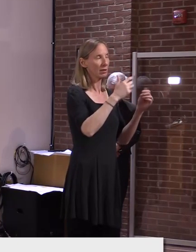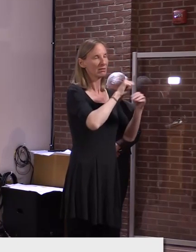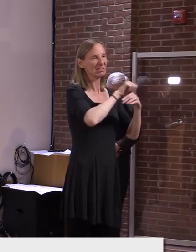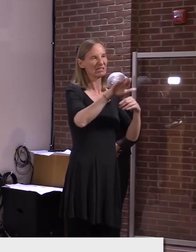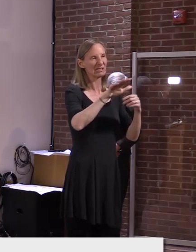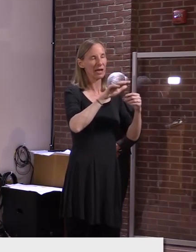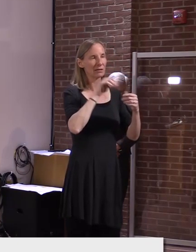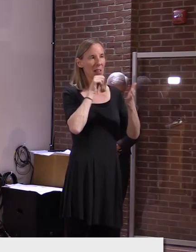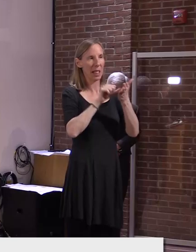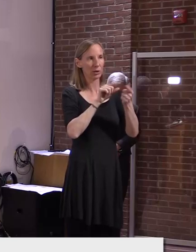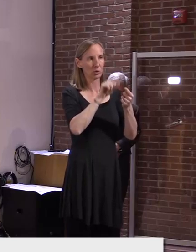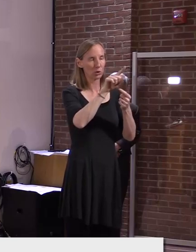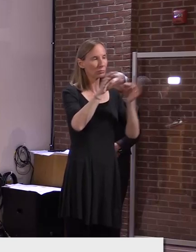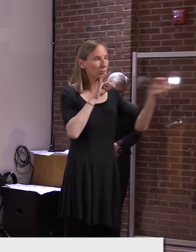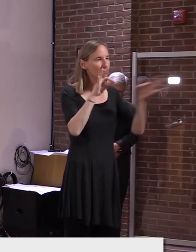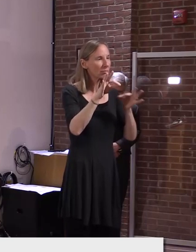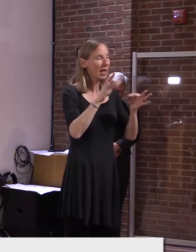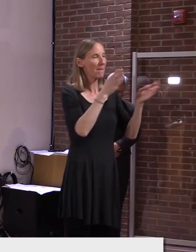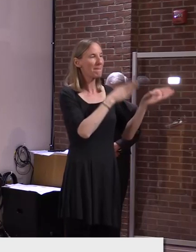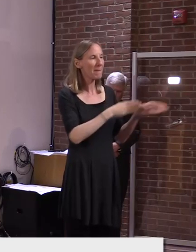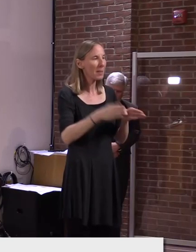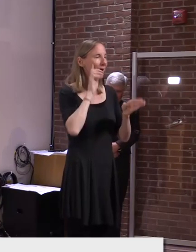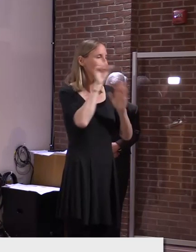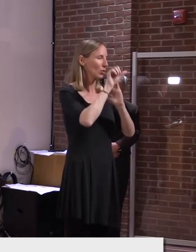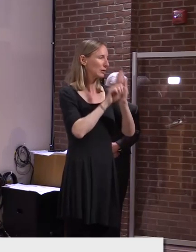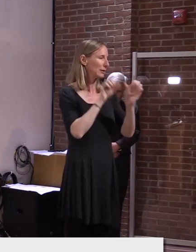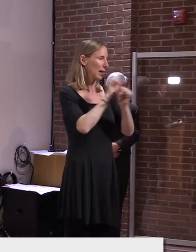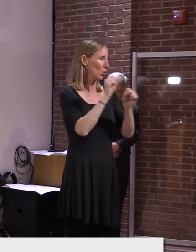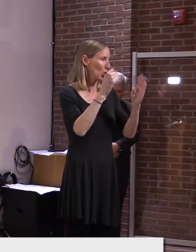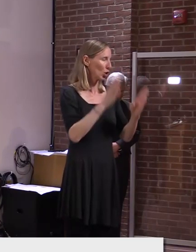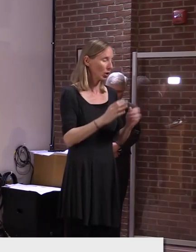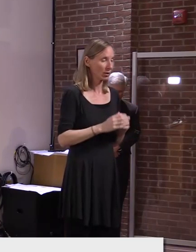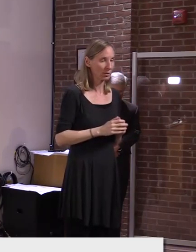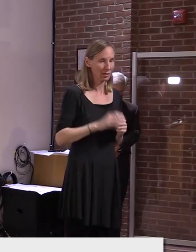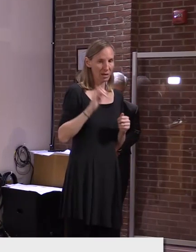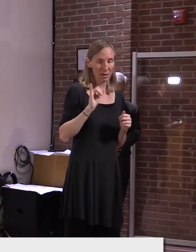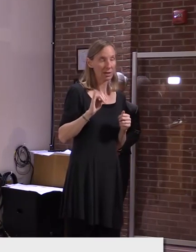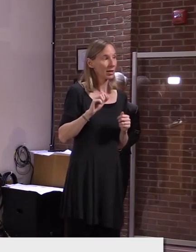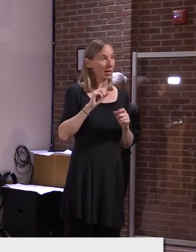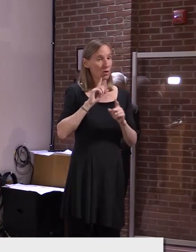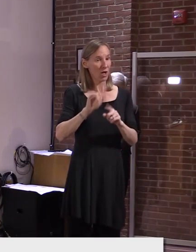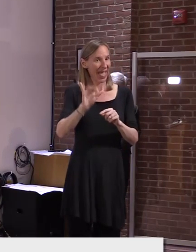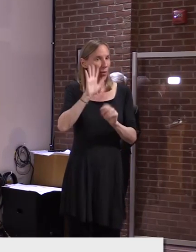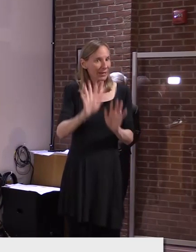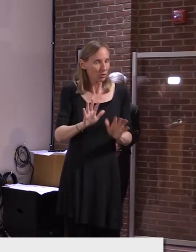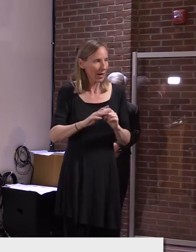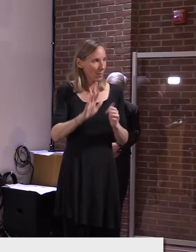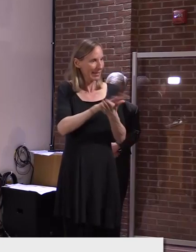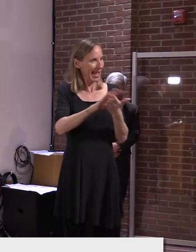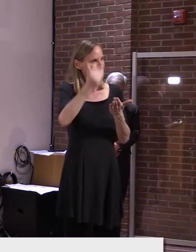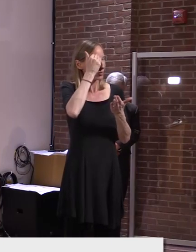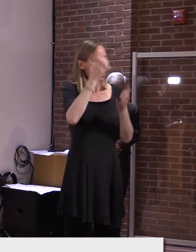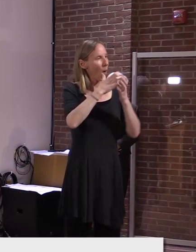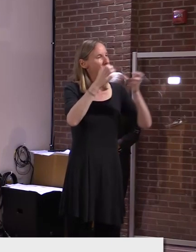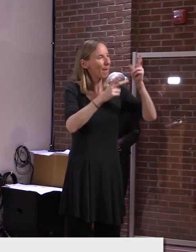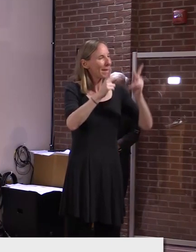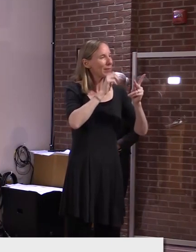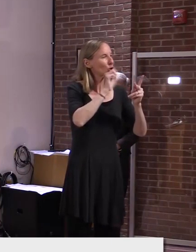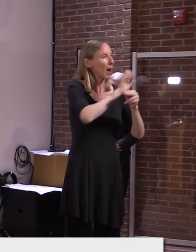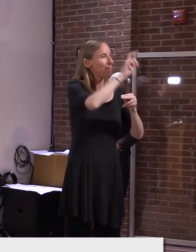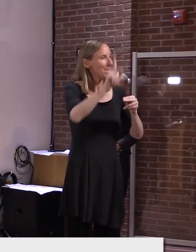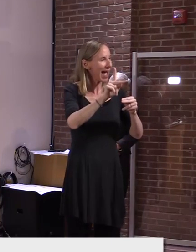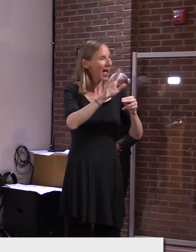Okay, yeah, and yeah, no, that'd be great. And if there was a way to figure out like how many people are not back at their jobs,